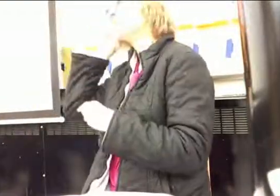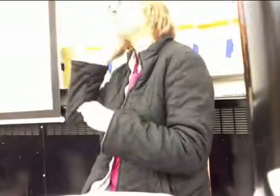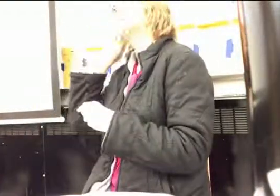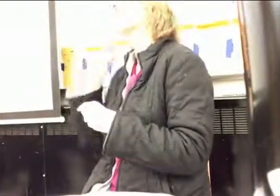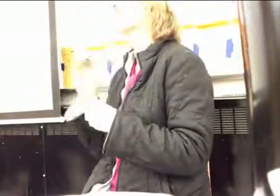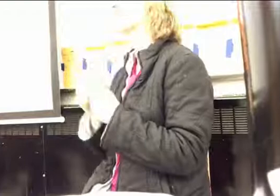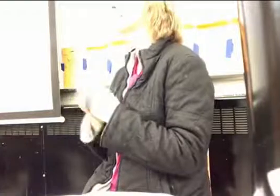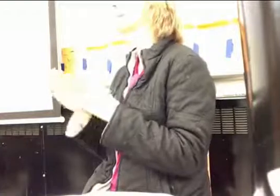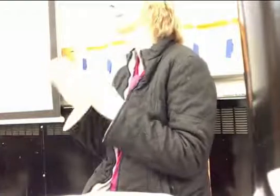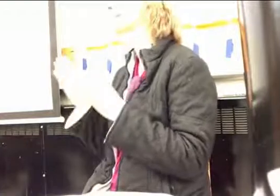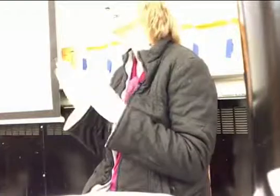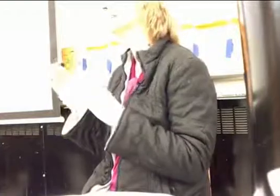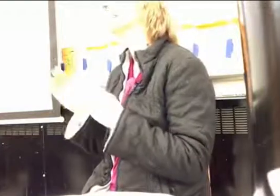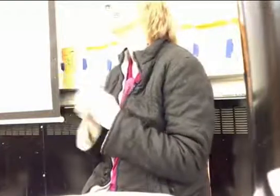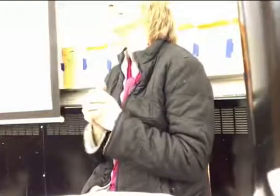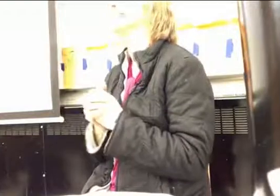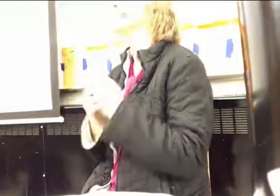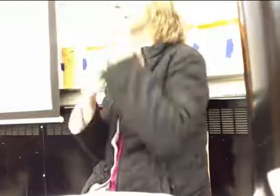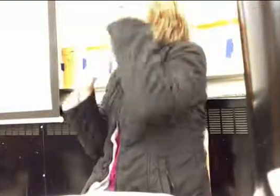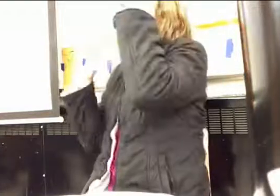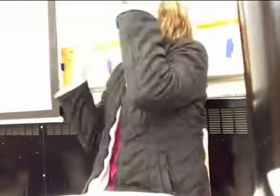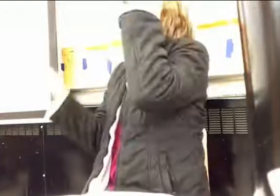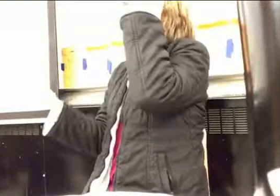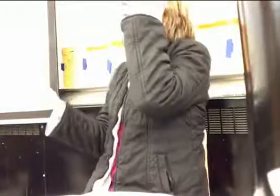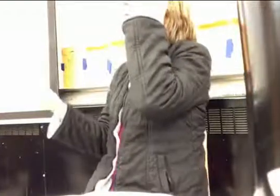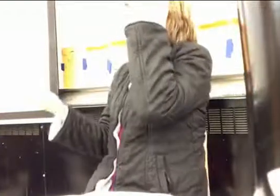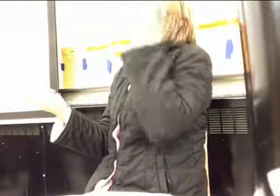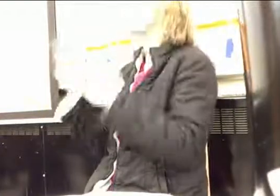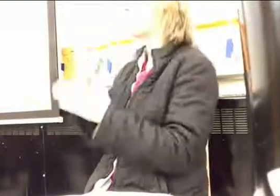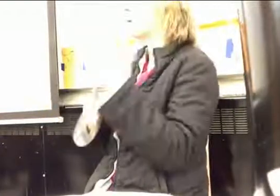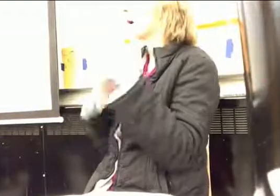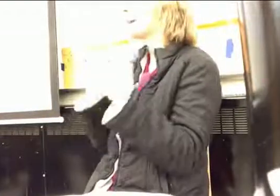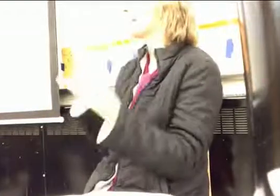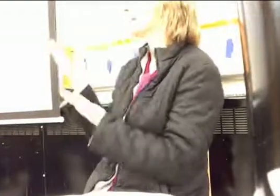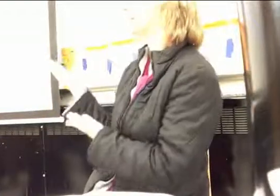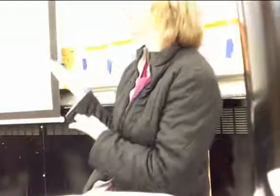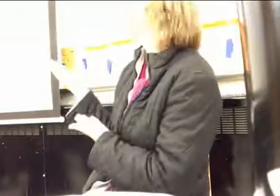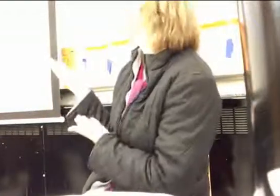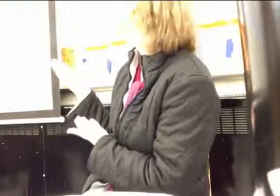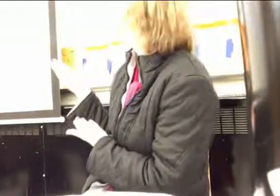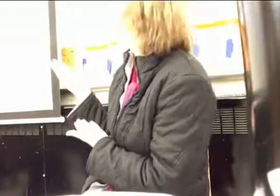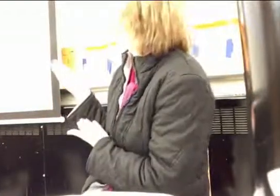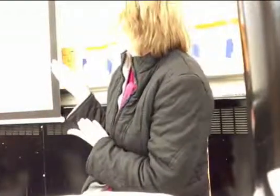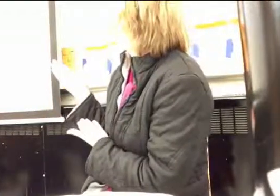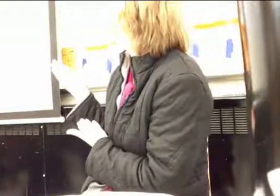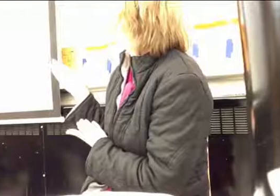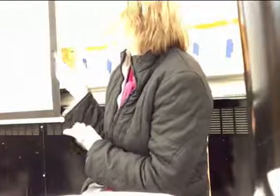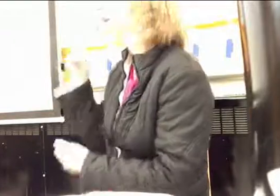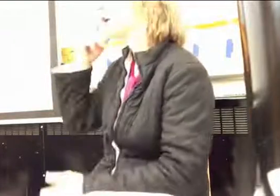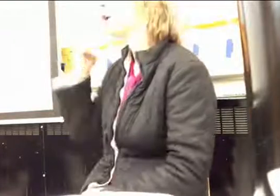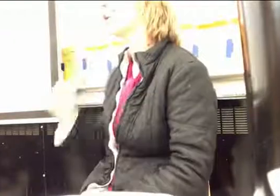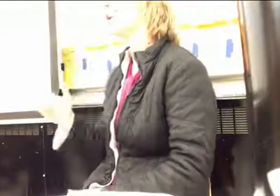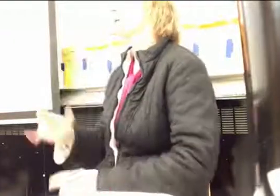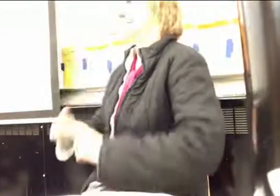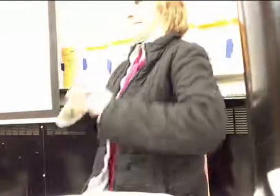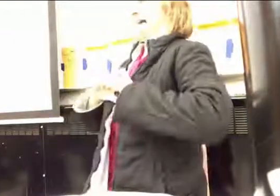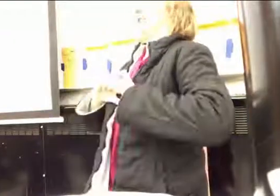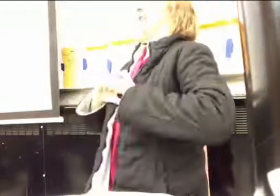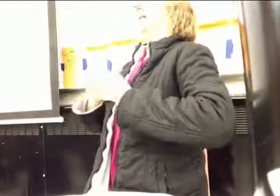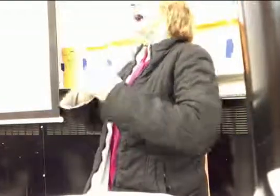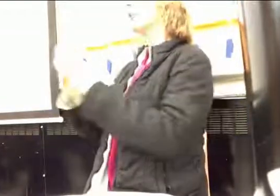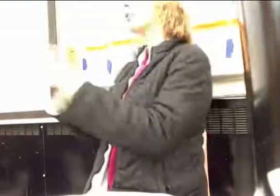listen. Okay, so what are these? Gold medals, and where do you earn